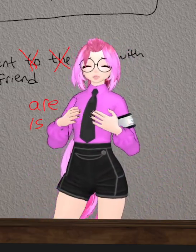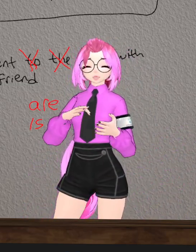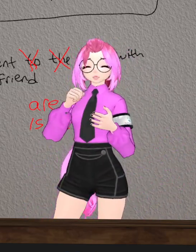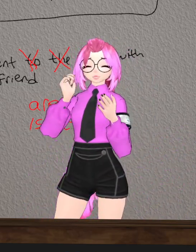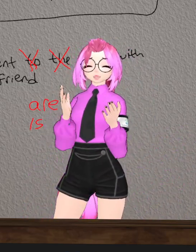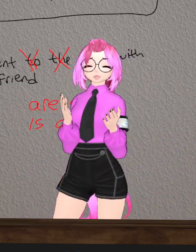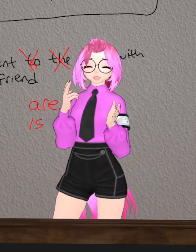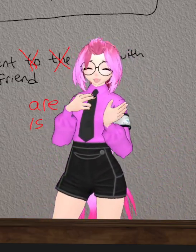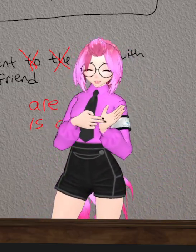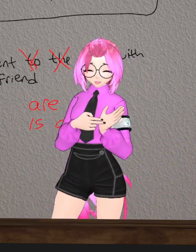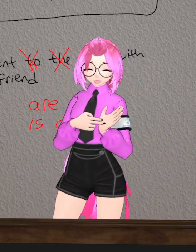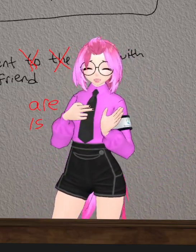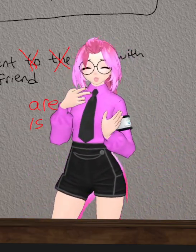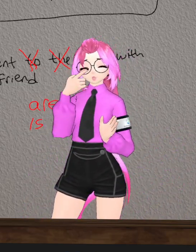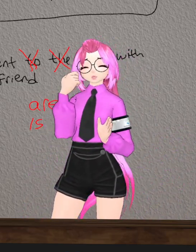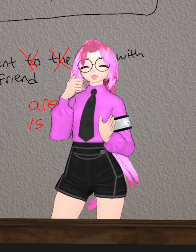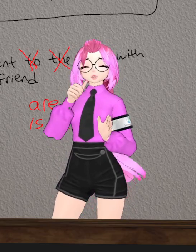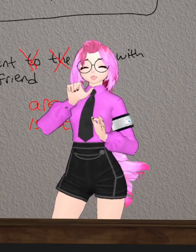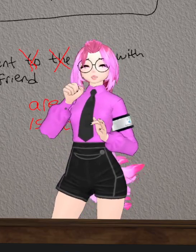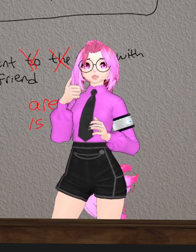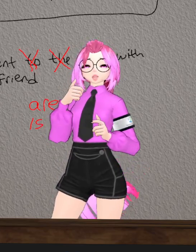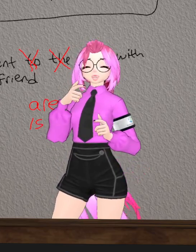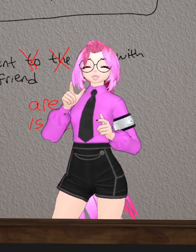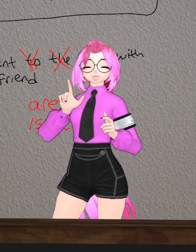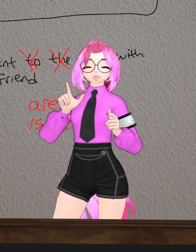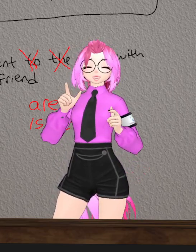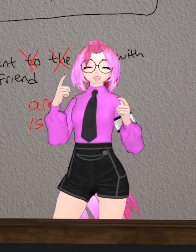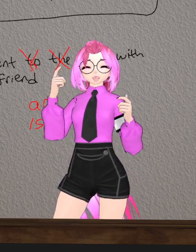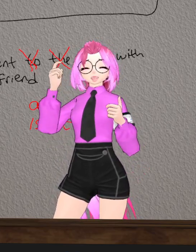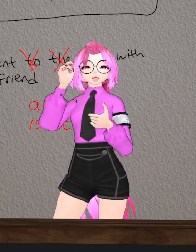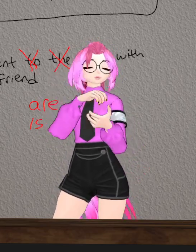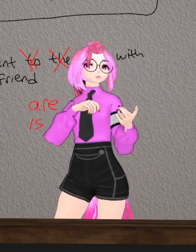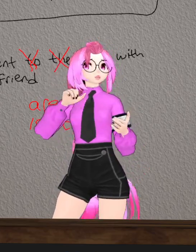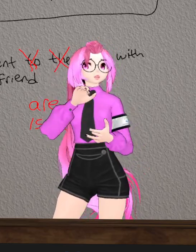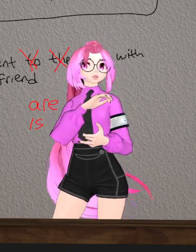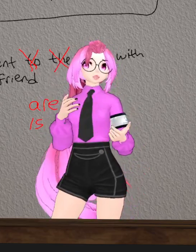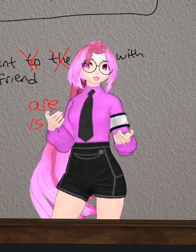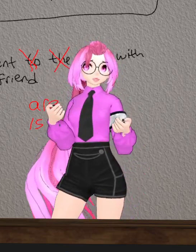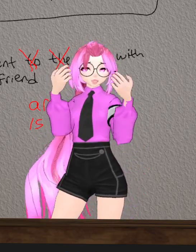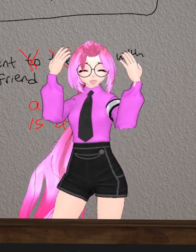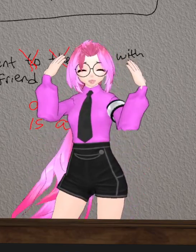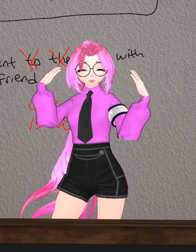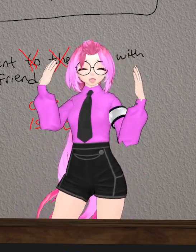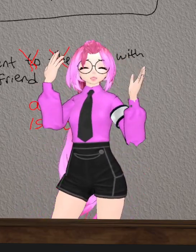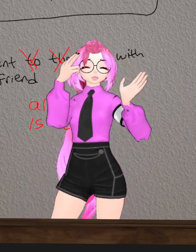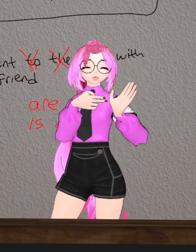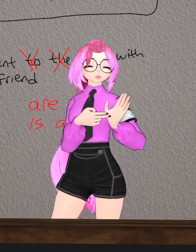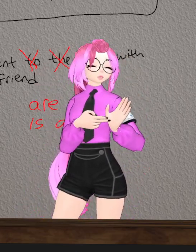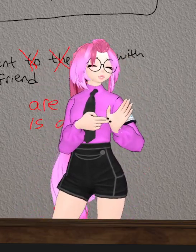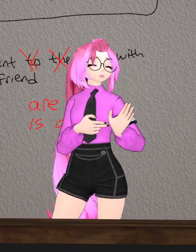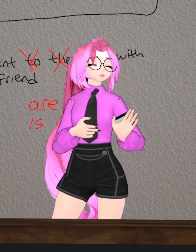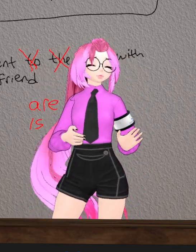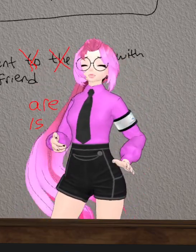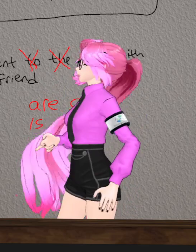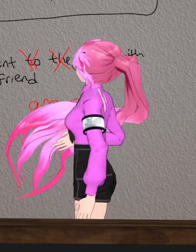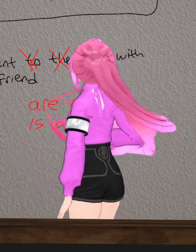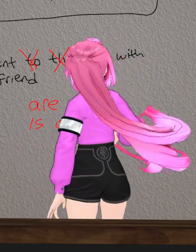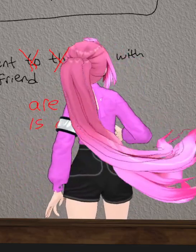for students to jump into, because ASL structure can be a little confusing and overwhelming when you're first starting.